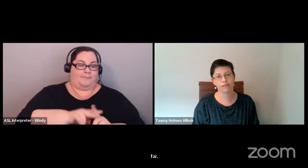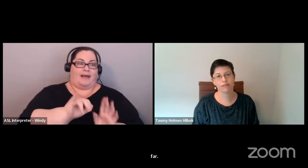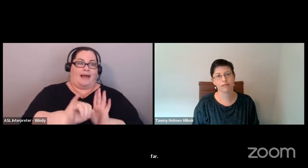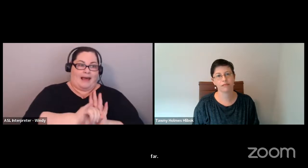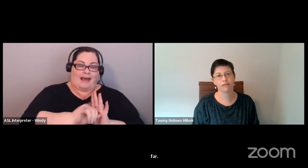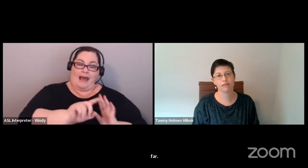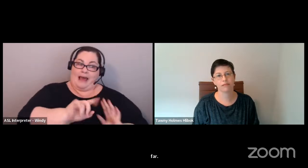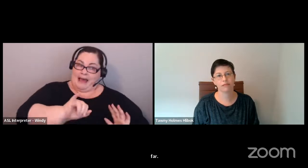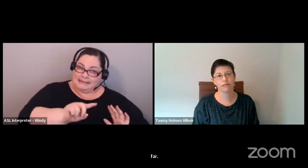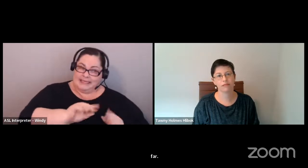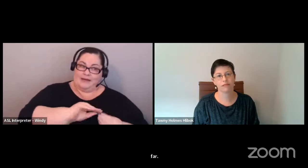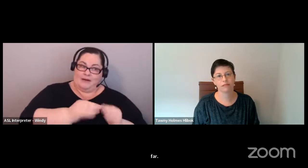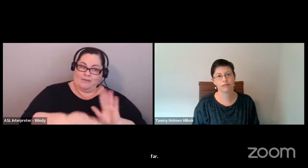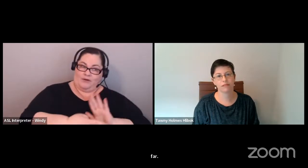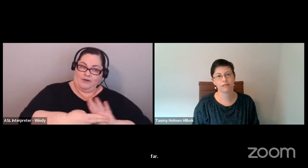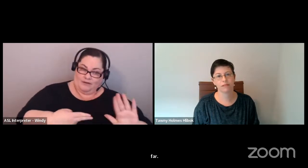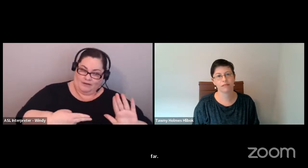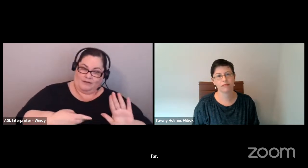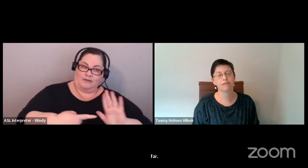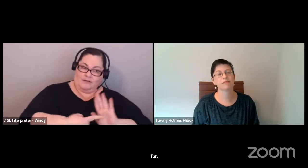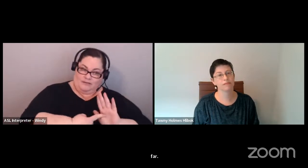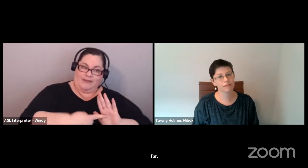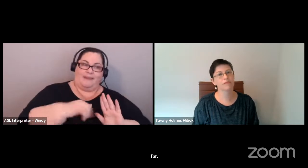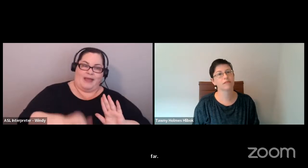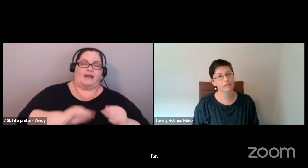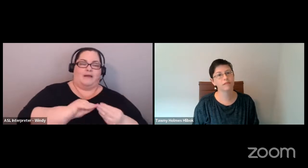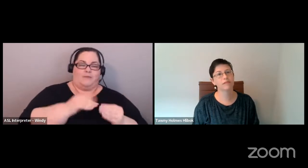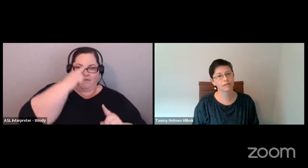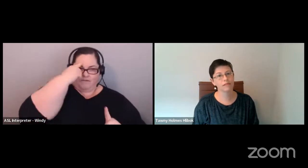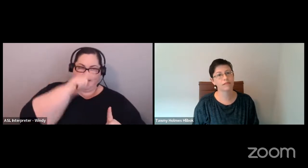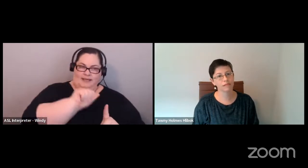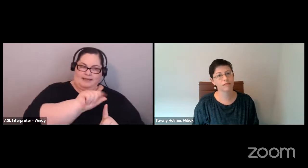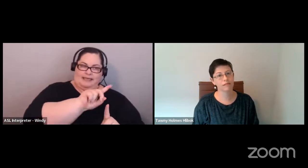ID number that would be used for ADE.